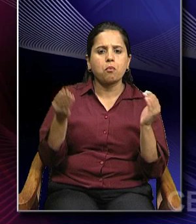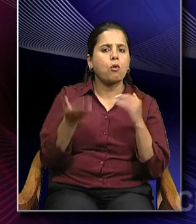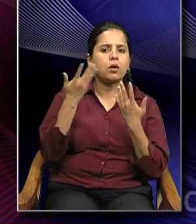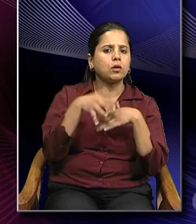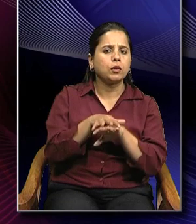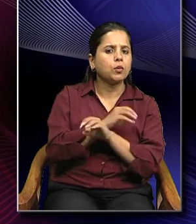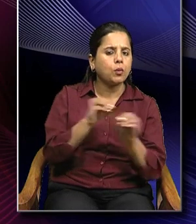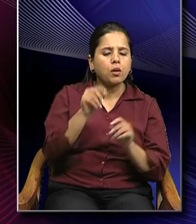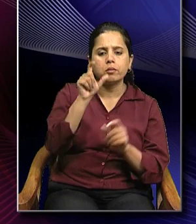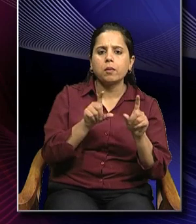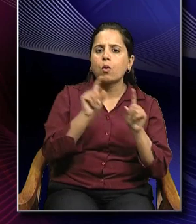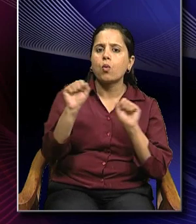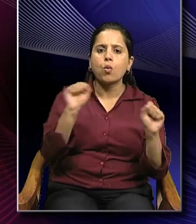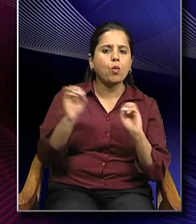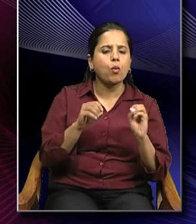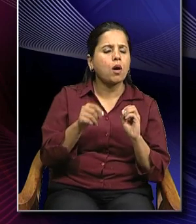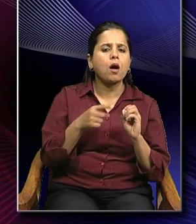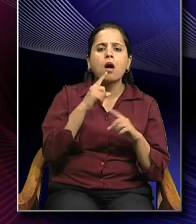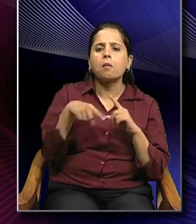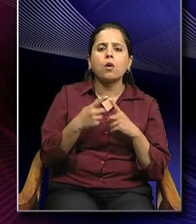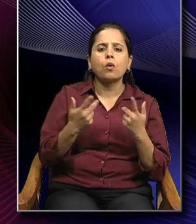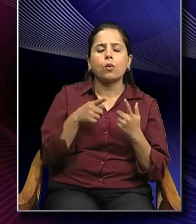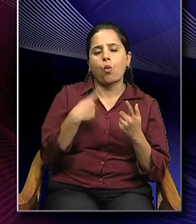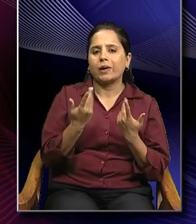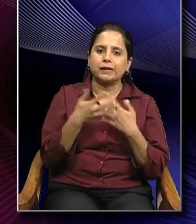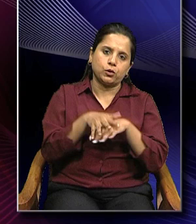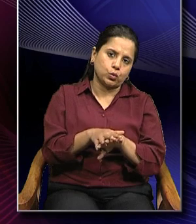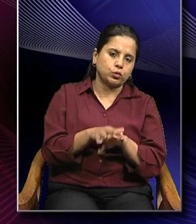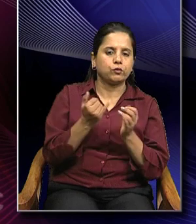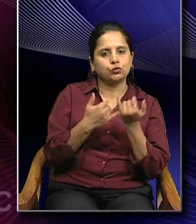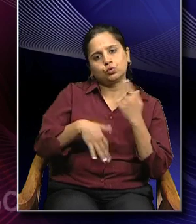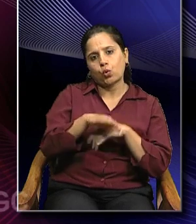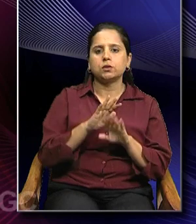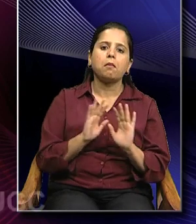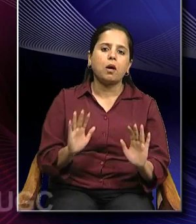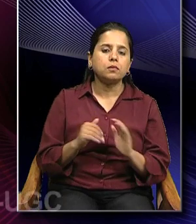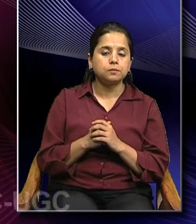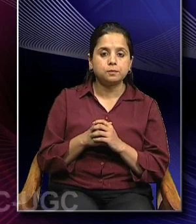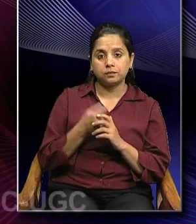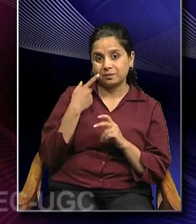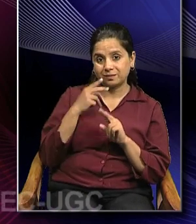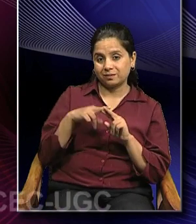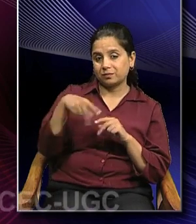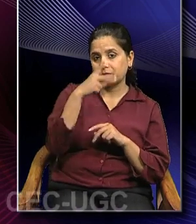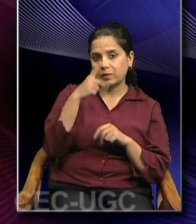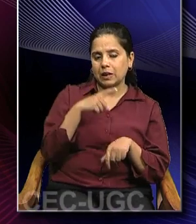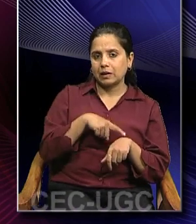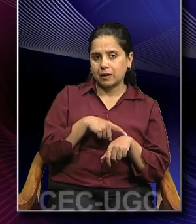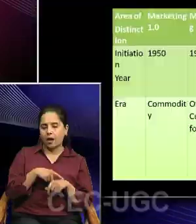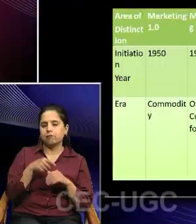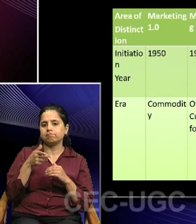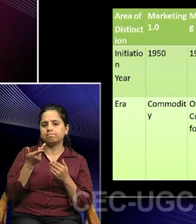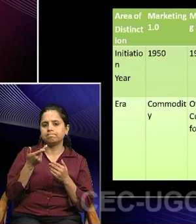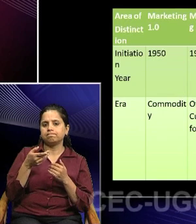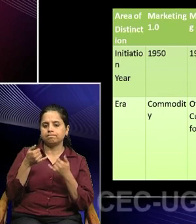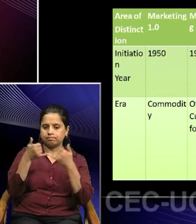more individual. It is all about being inclusive and social. So, if we look at the timeline,